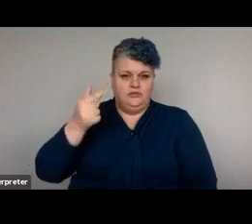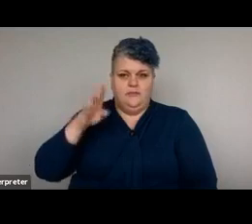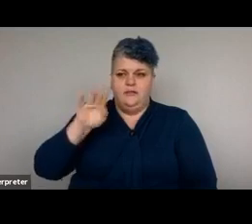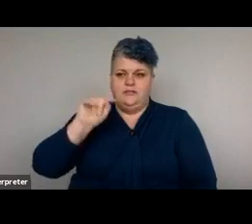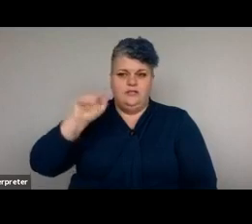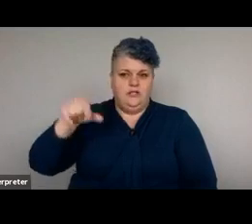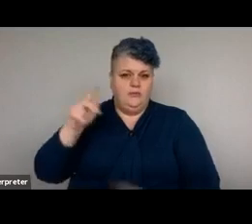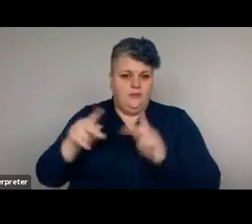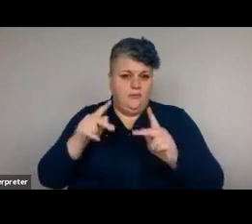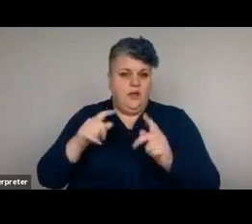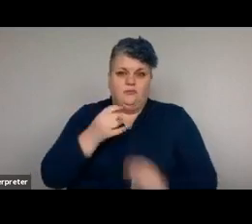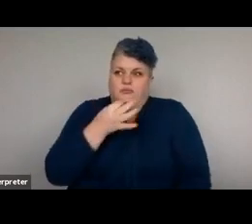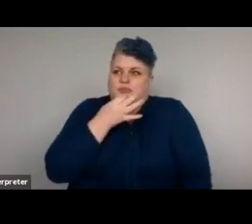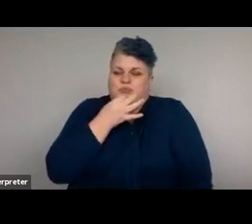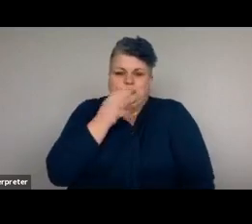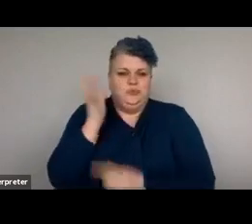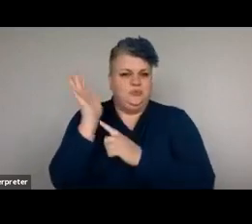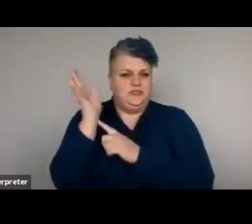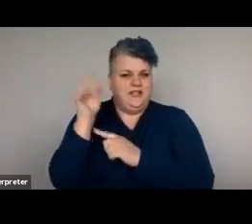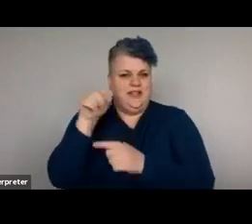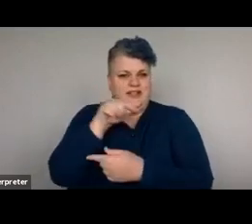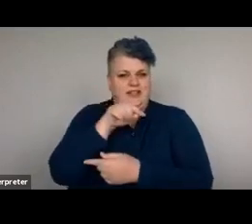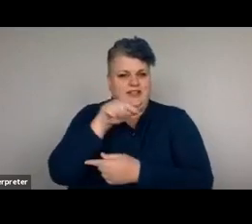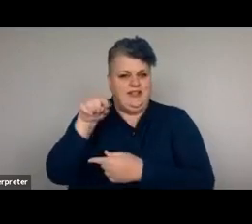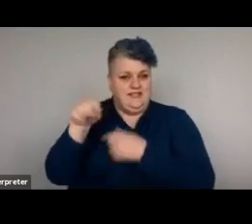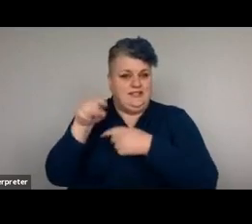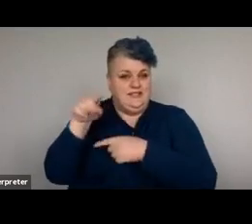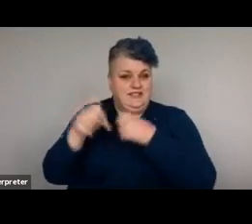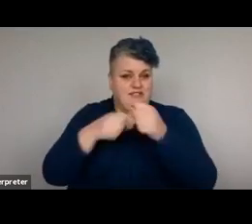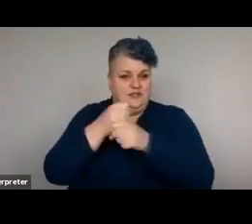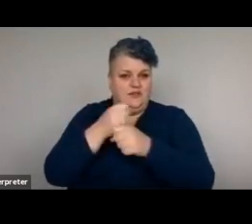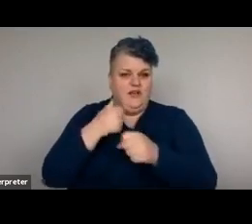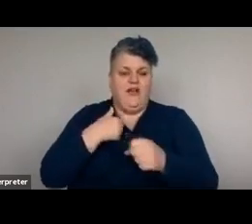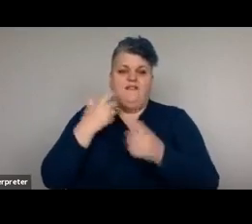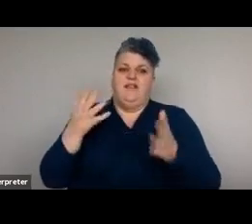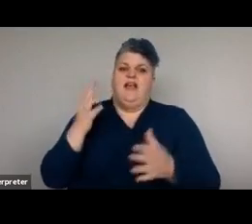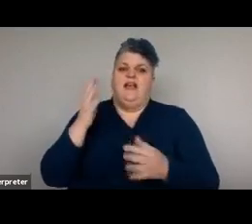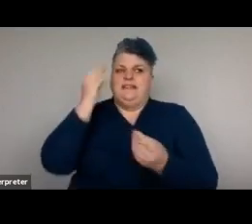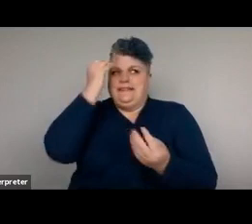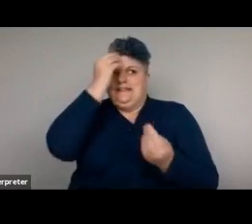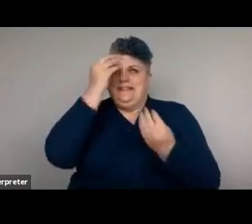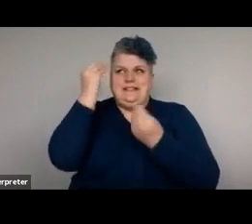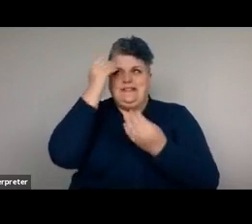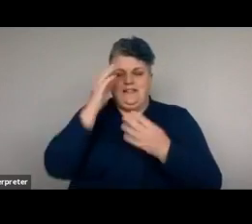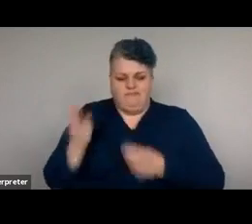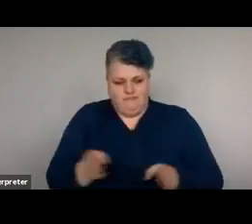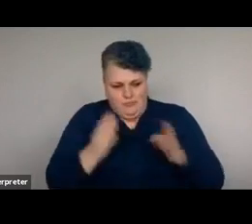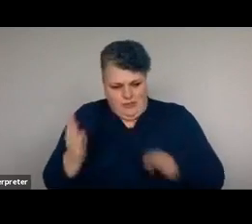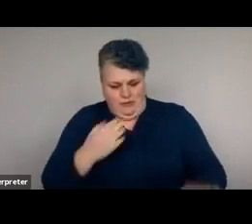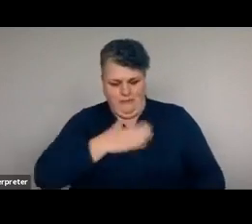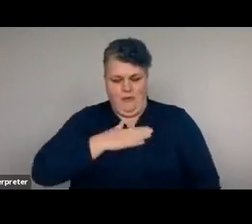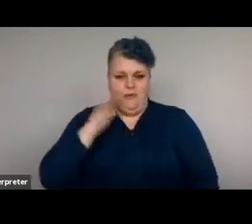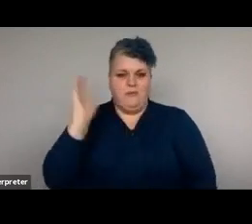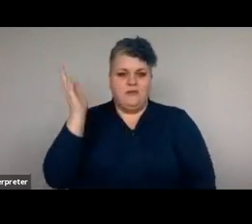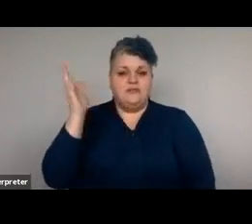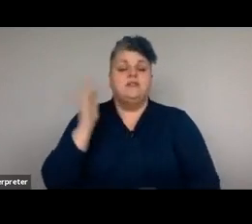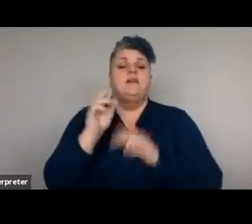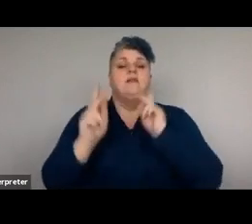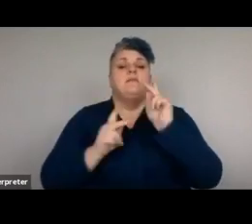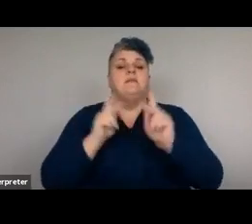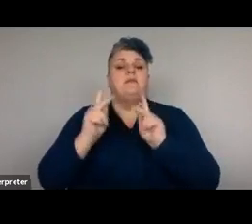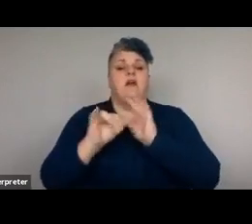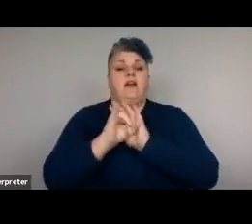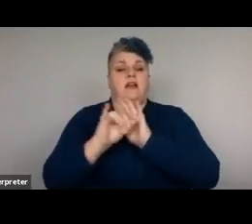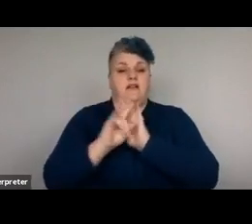do a presentation on it later this year. So I have a lot of this going on in my head right now, but the people who identify